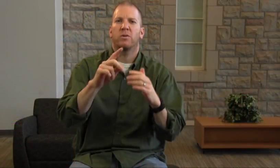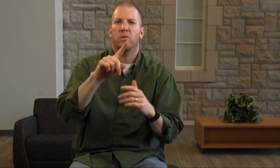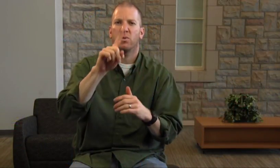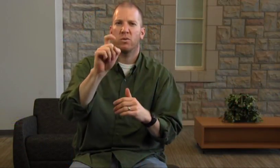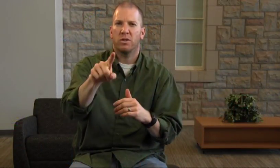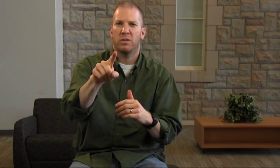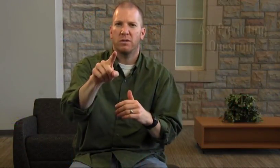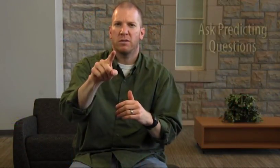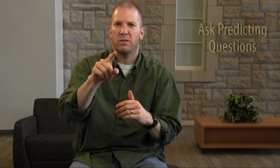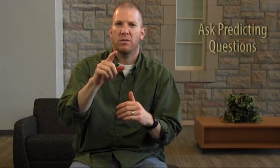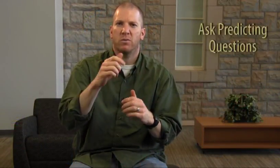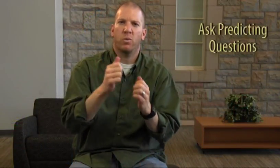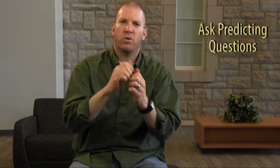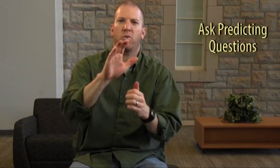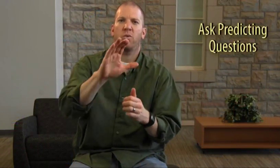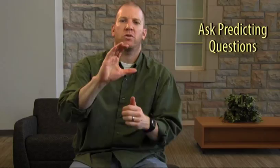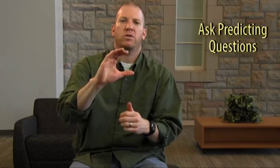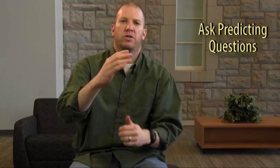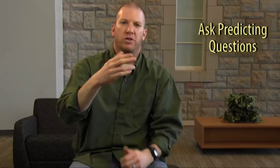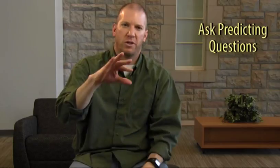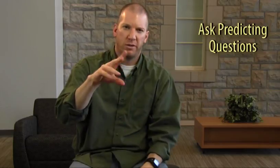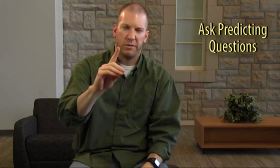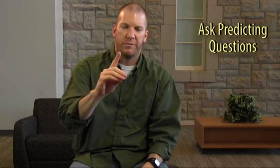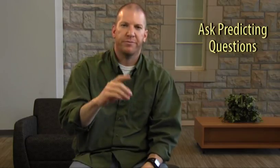How can you ask predicting questions to your child?